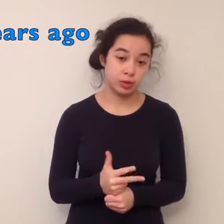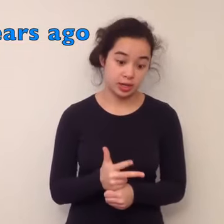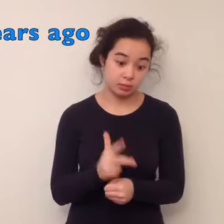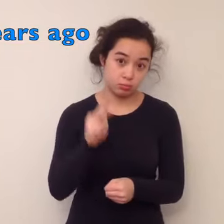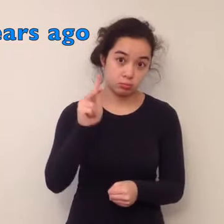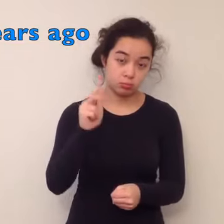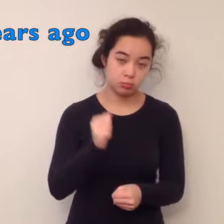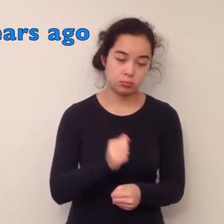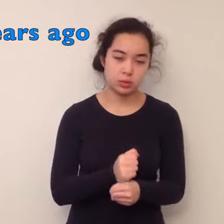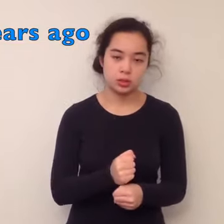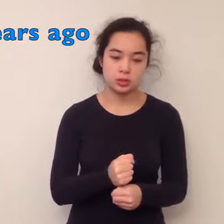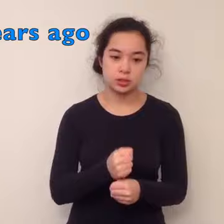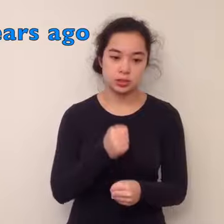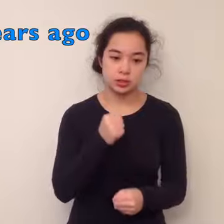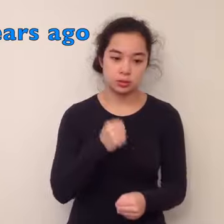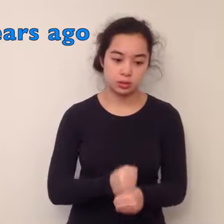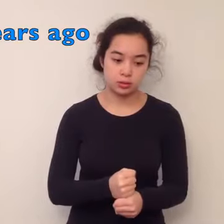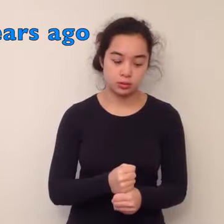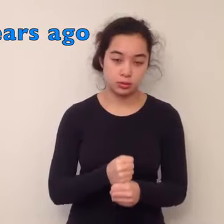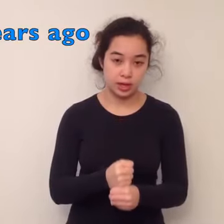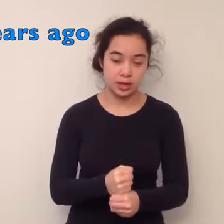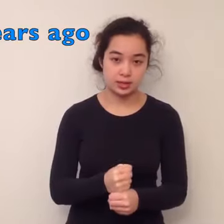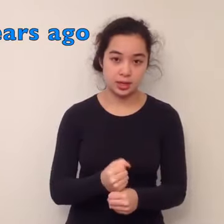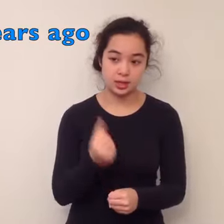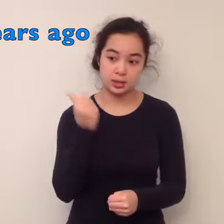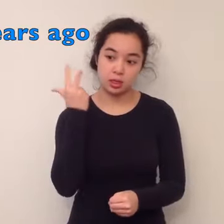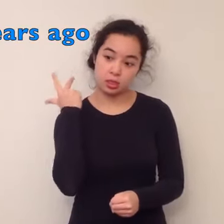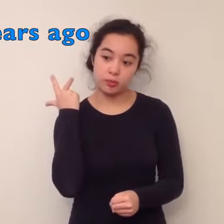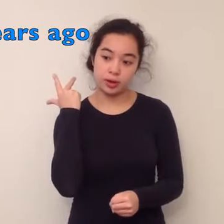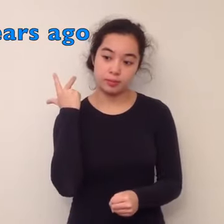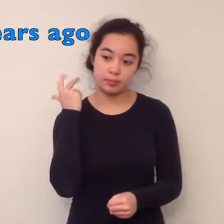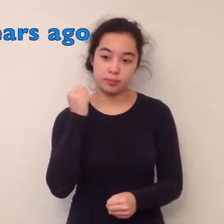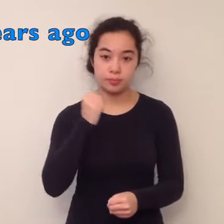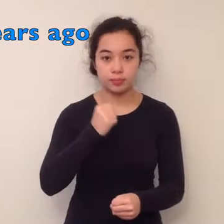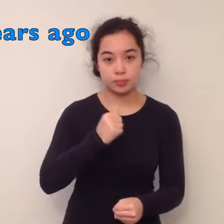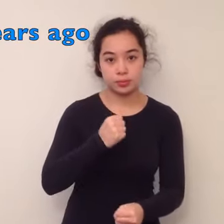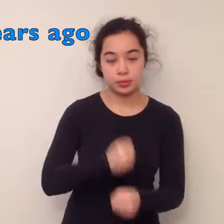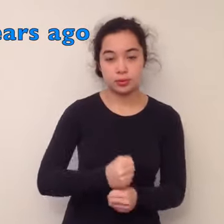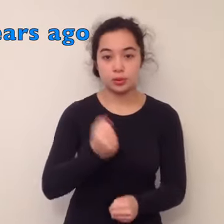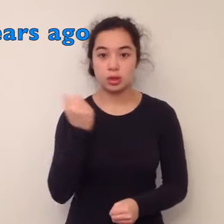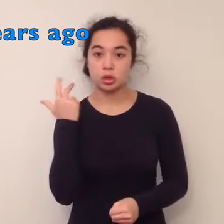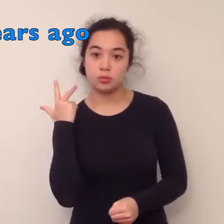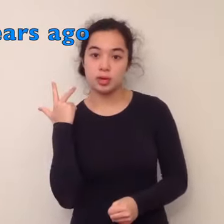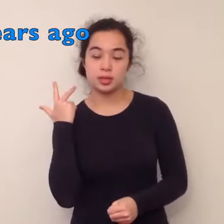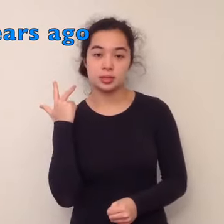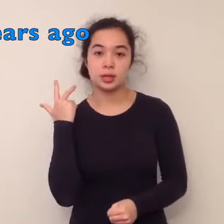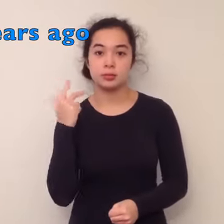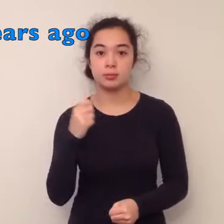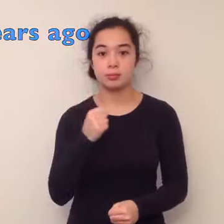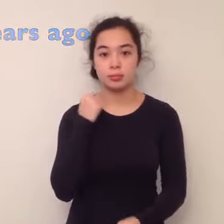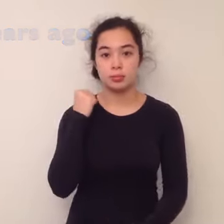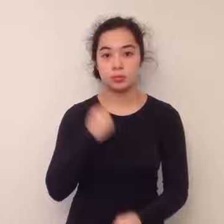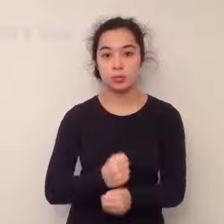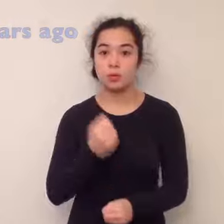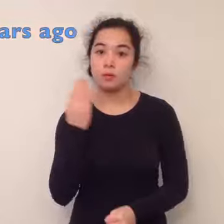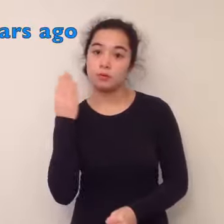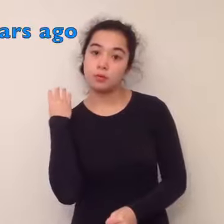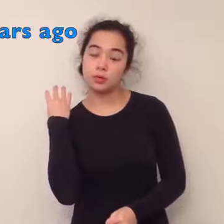3. So you take your year sign and then 3. 3 years ago. 4 years